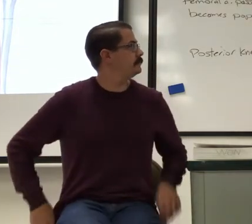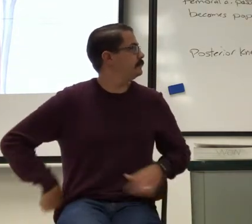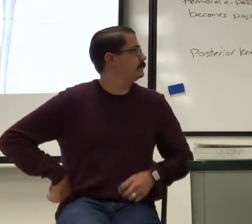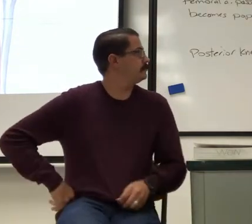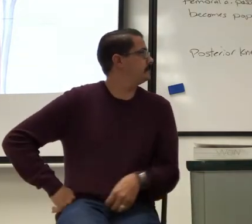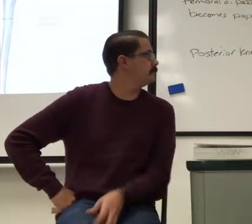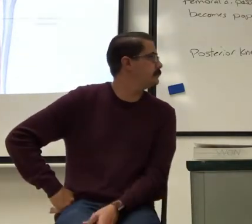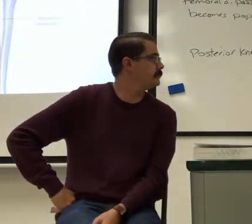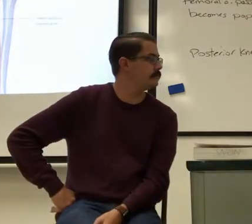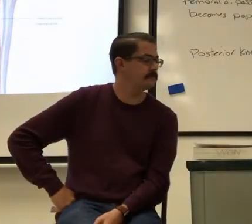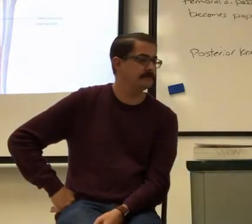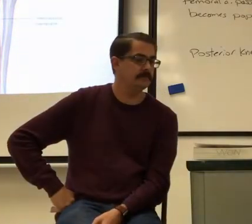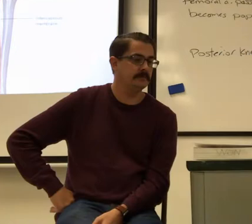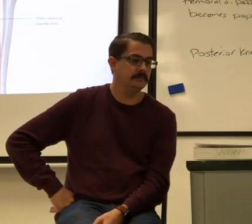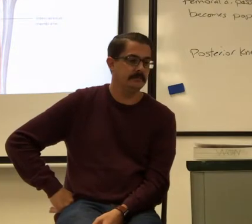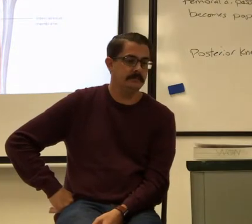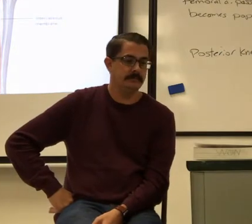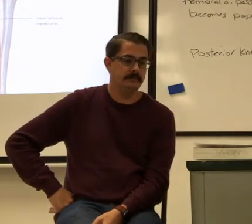tibial artery.